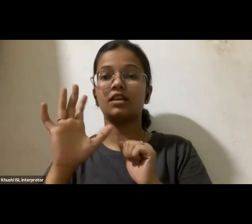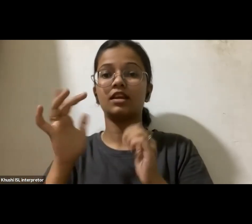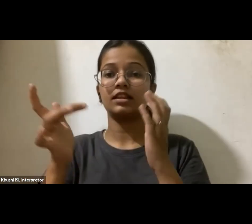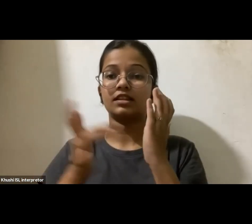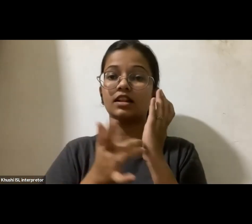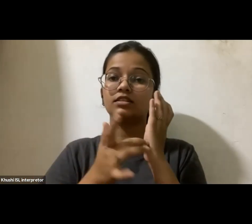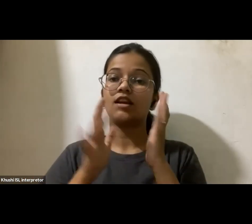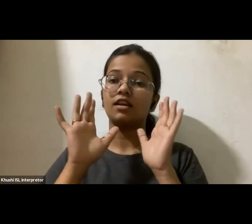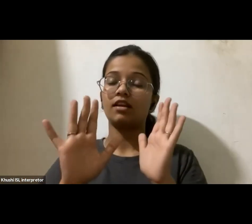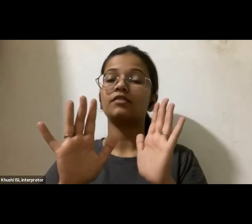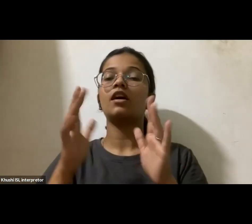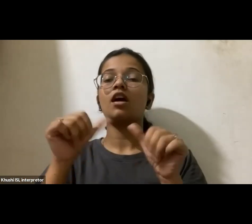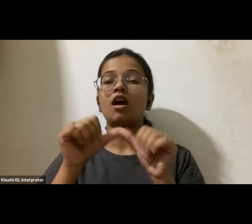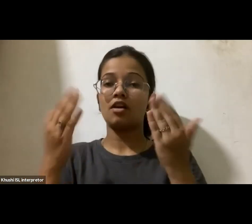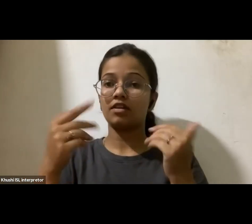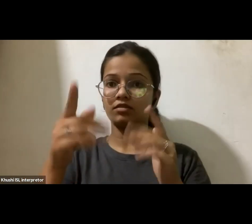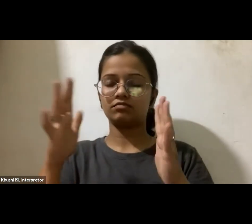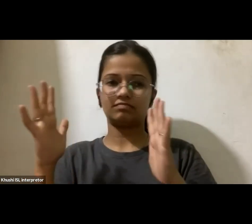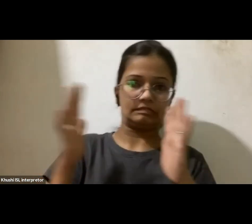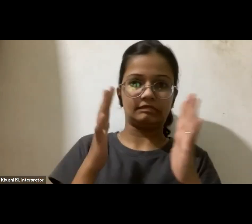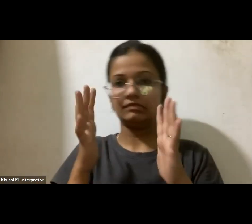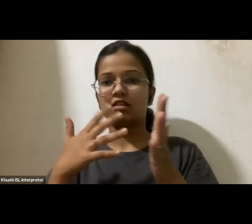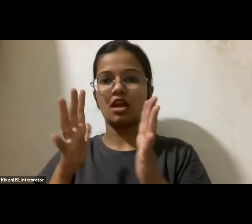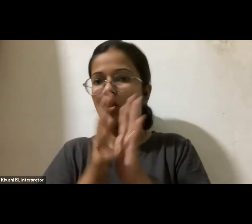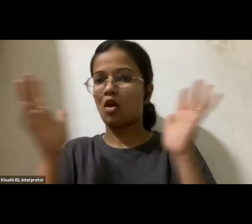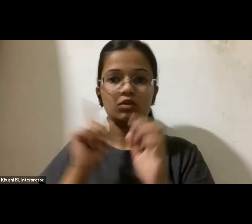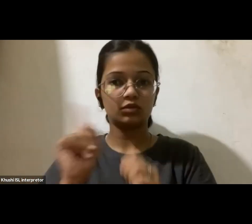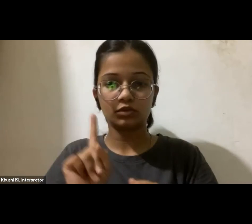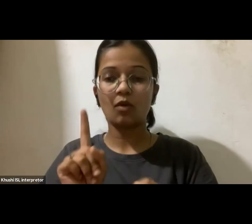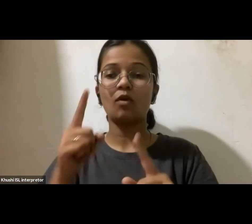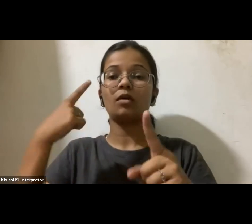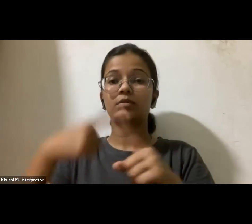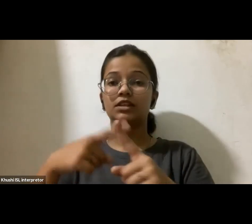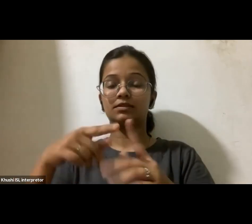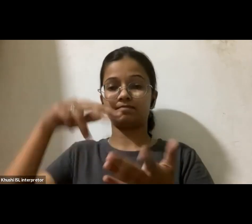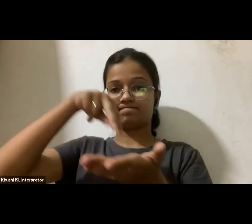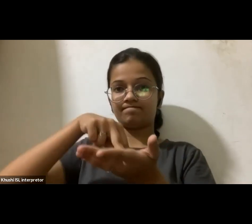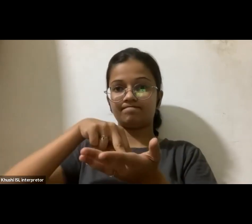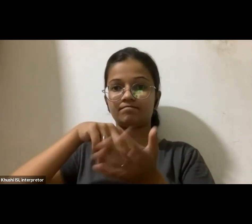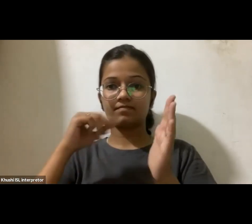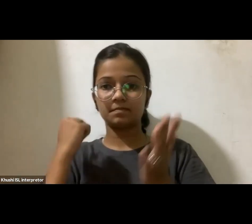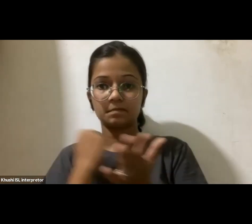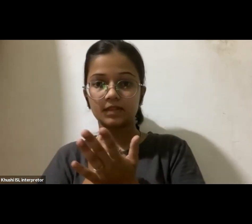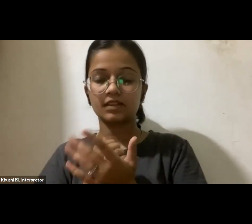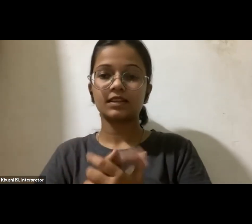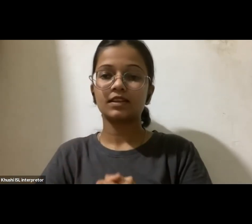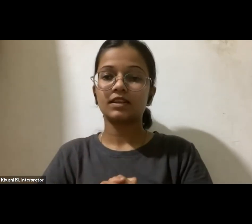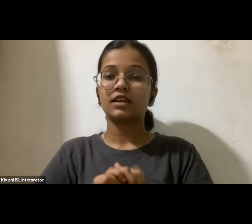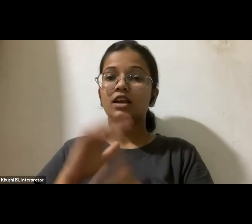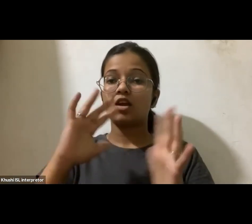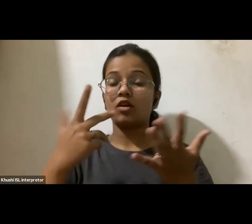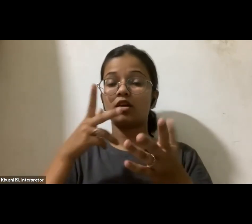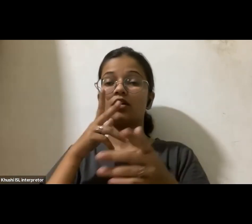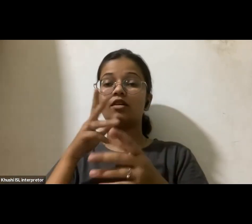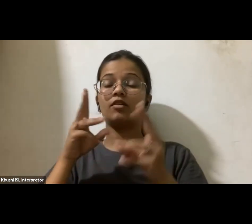was available in photography. You couldn't move a lot and you couldn't be in unstable positions because of the way the cameras